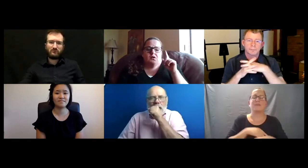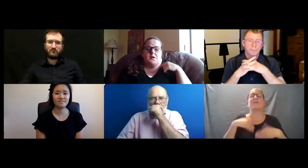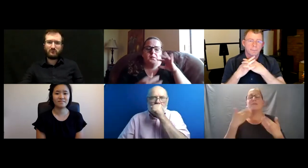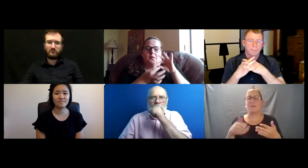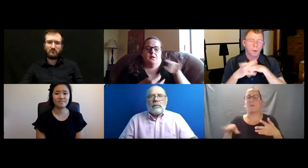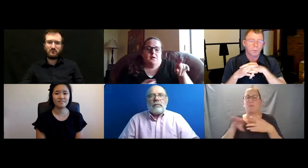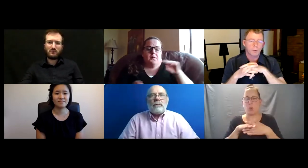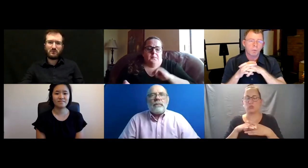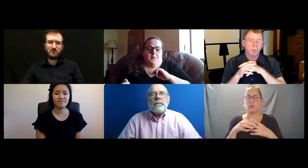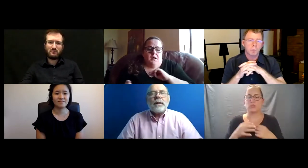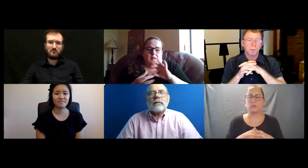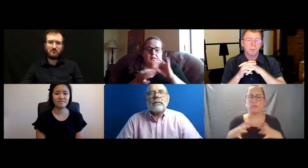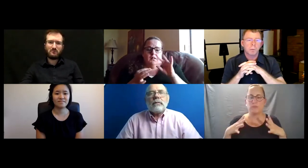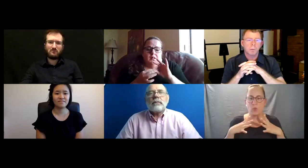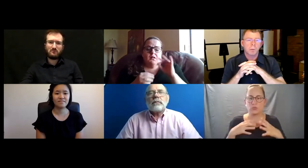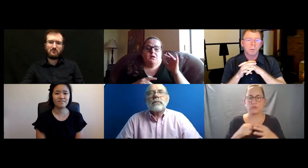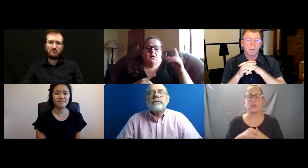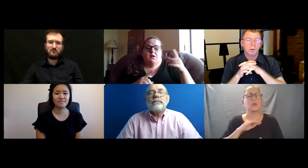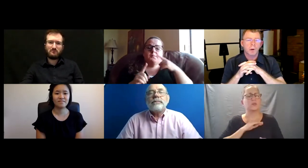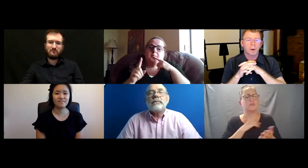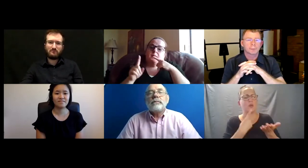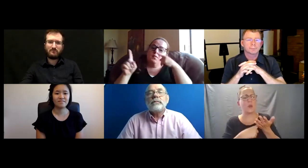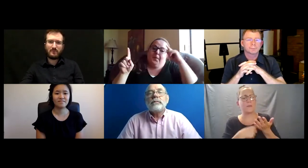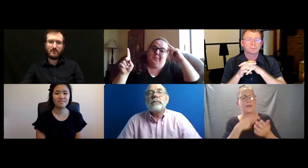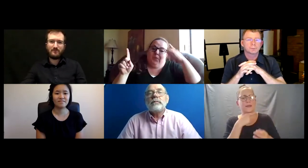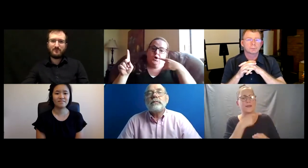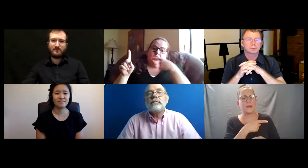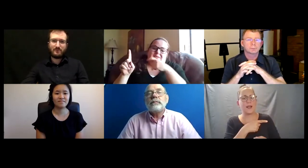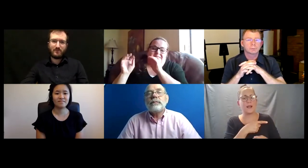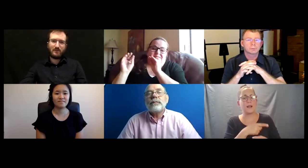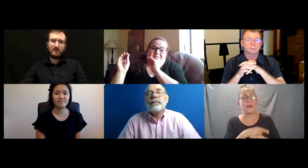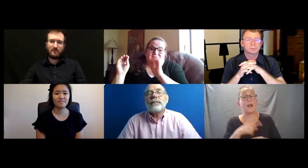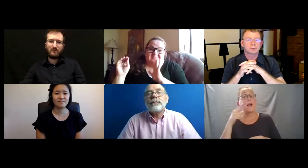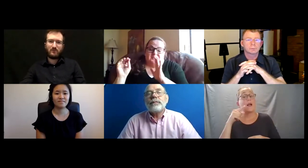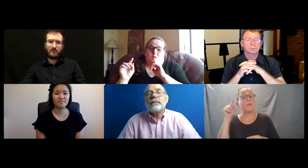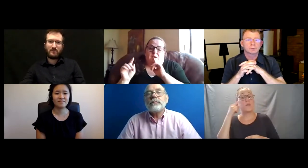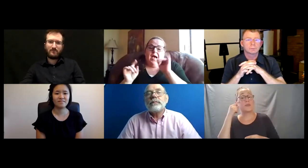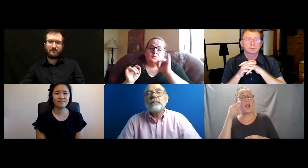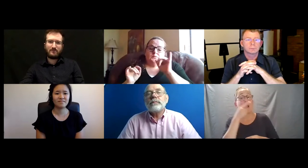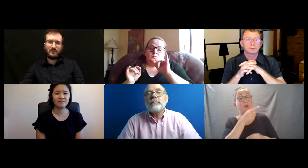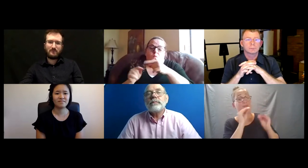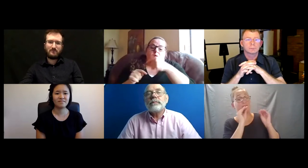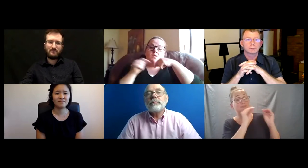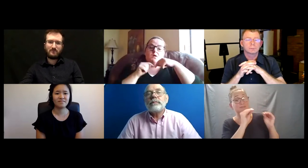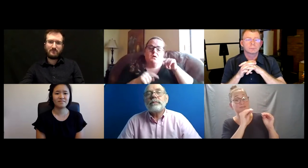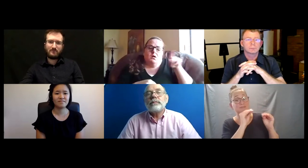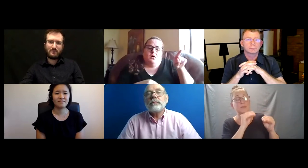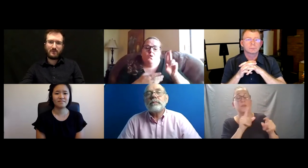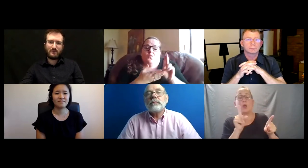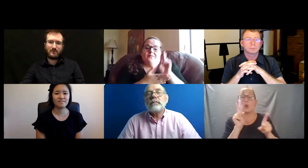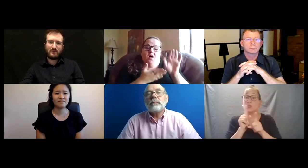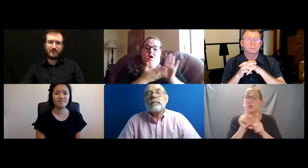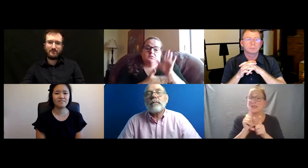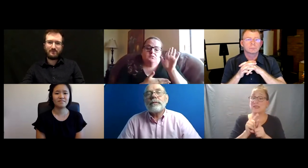take our final comments from Stacy and then Bruce, and then we'll have our break. Just following up on what Michelle was